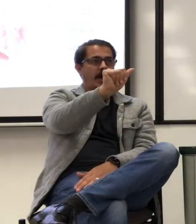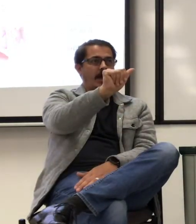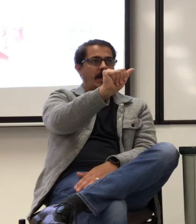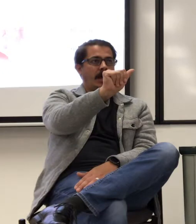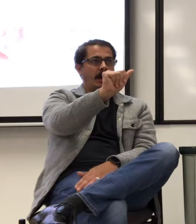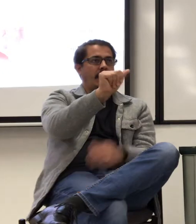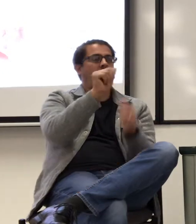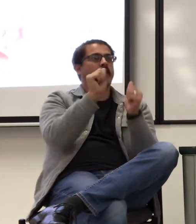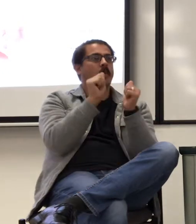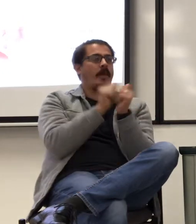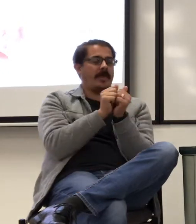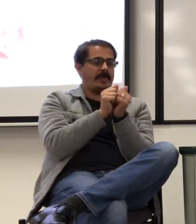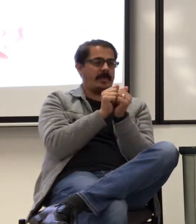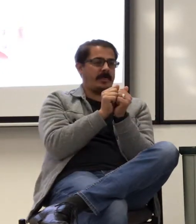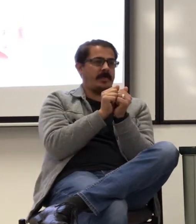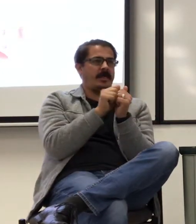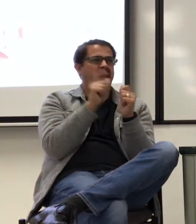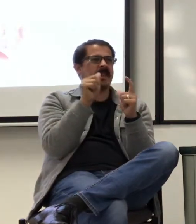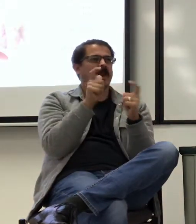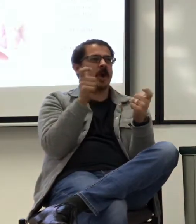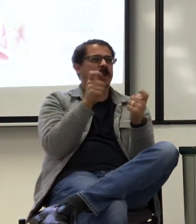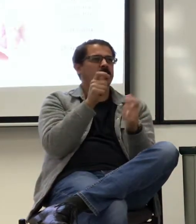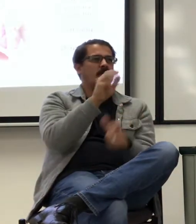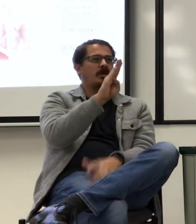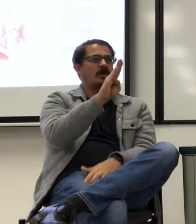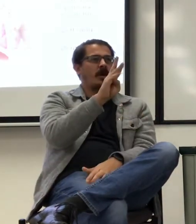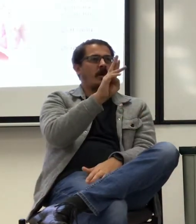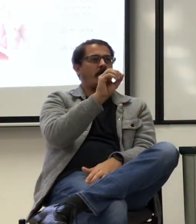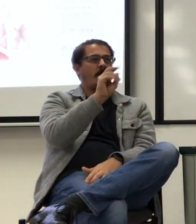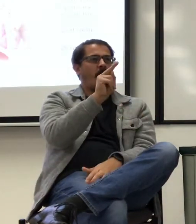along with these larger bronchi